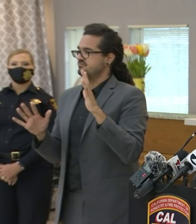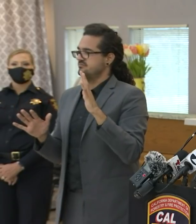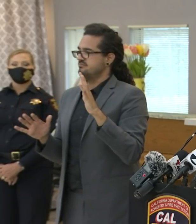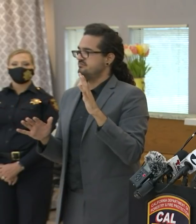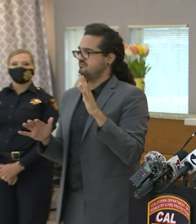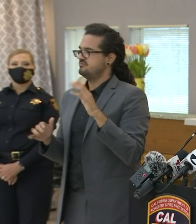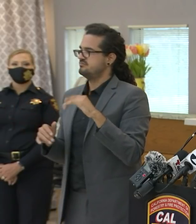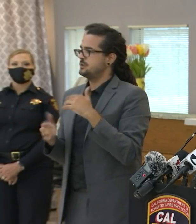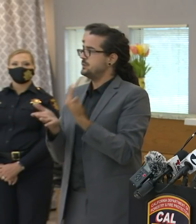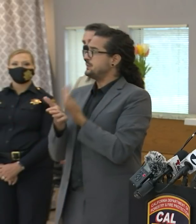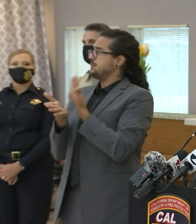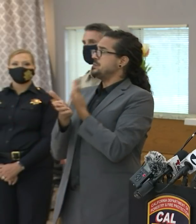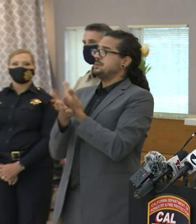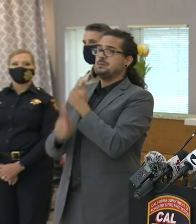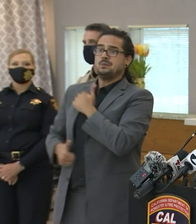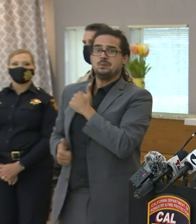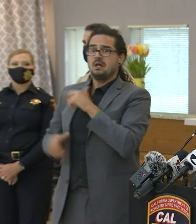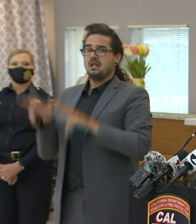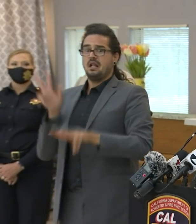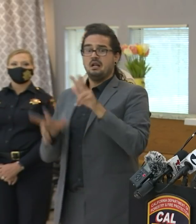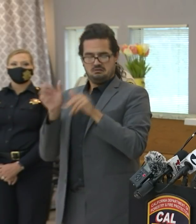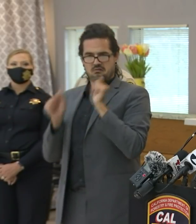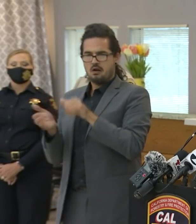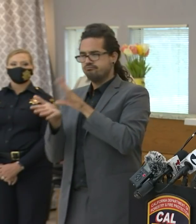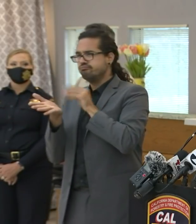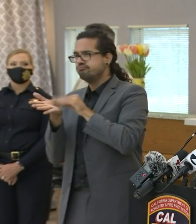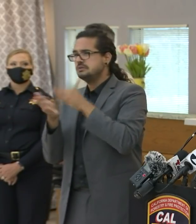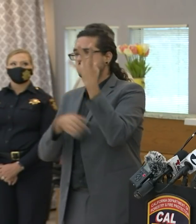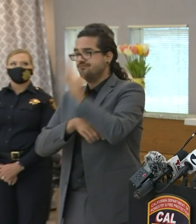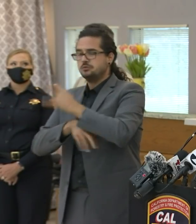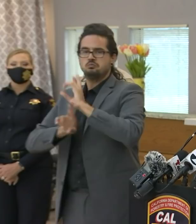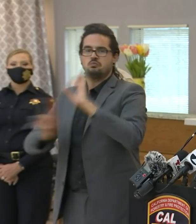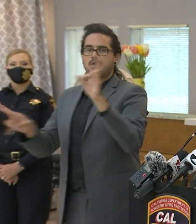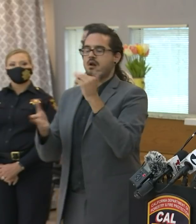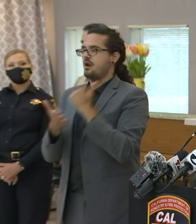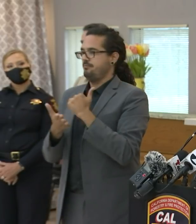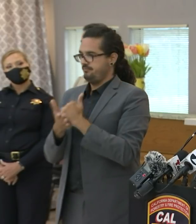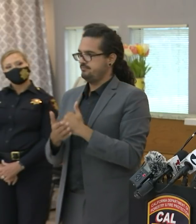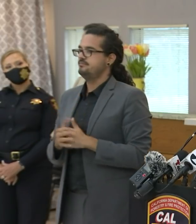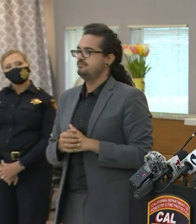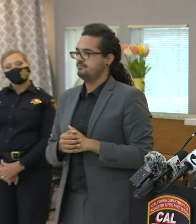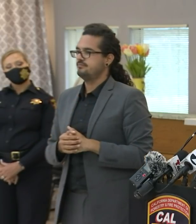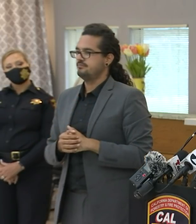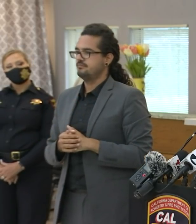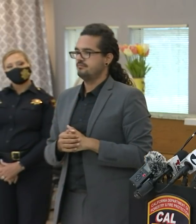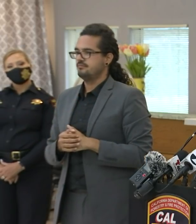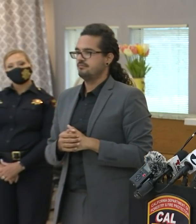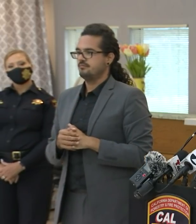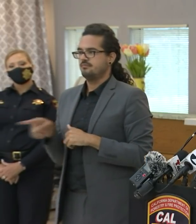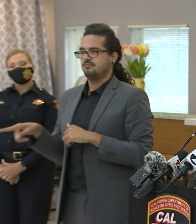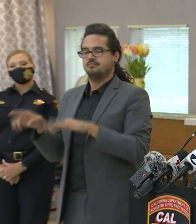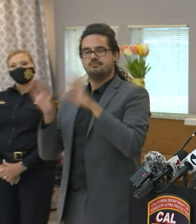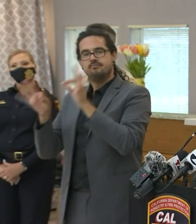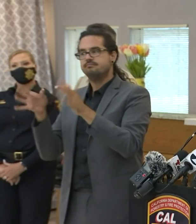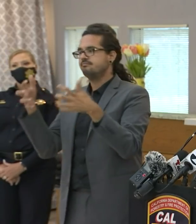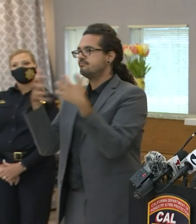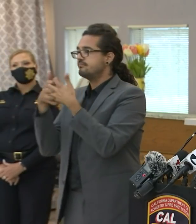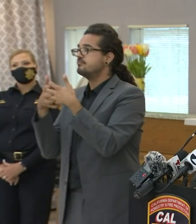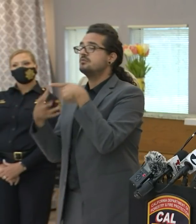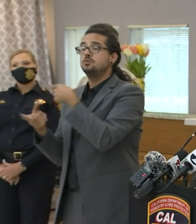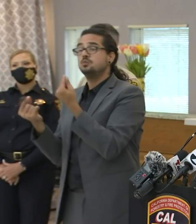effective firefighting force. Typically what we utilize them for in this kind of situation is as a hand crew. So much like our crews